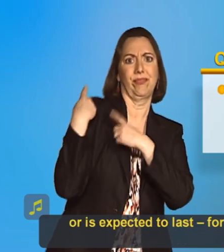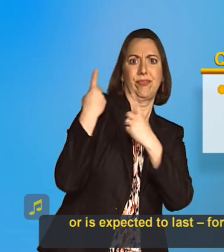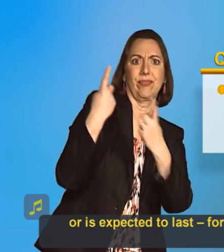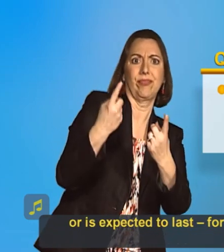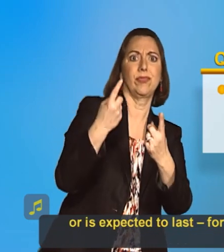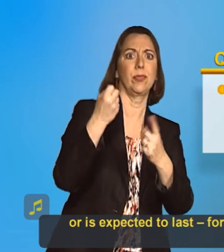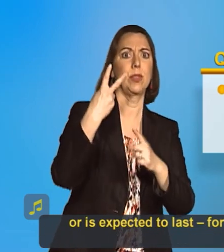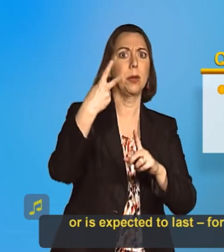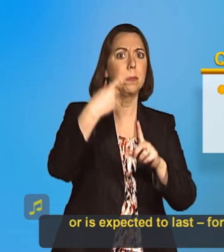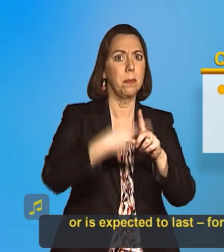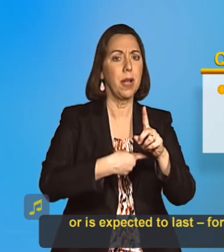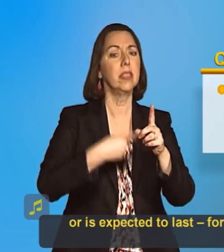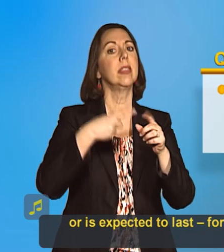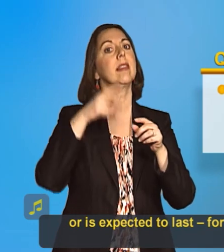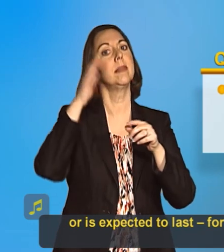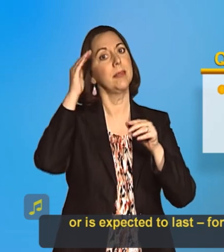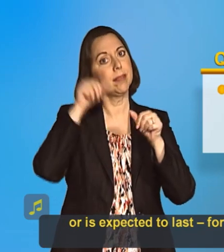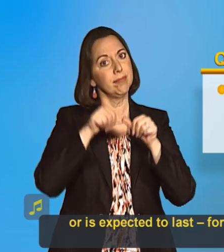last for 12 months or more.